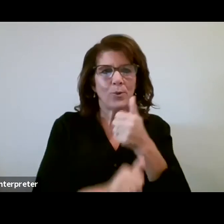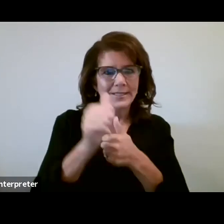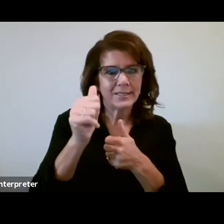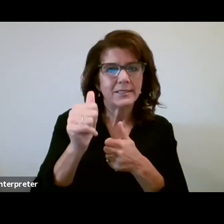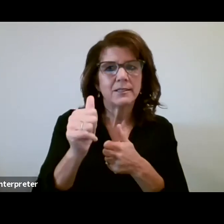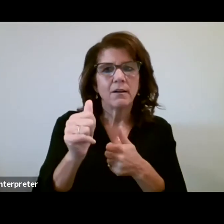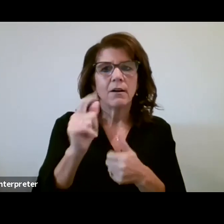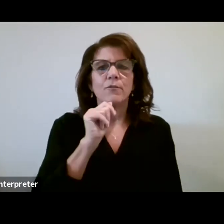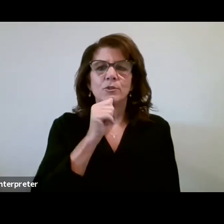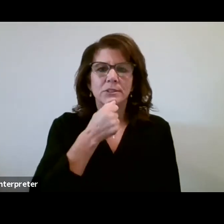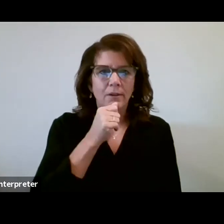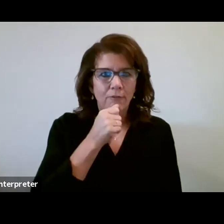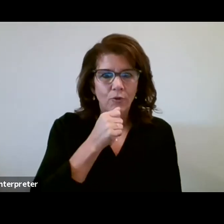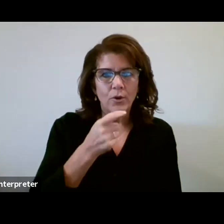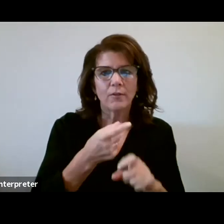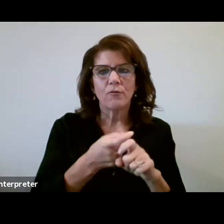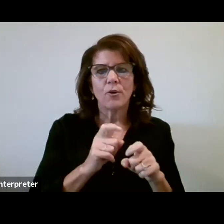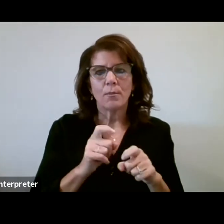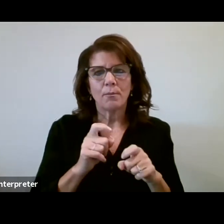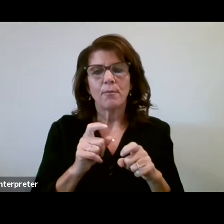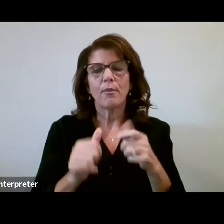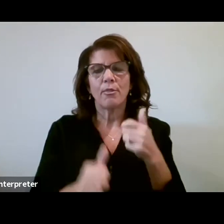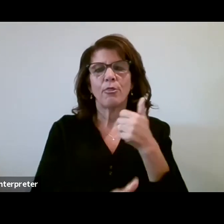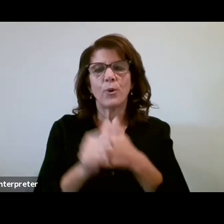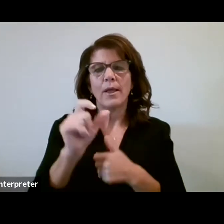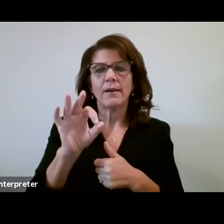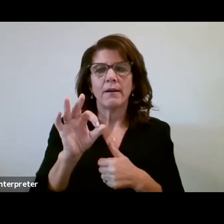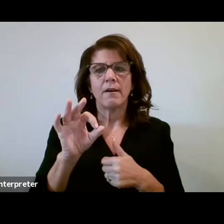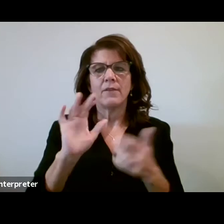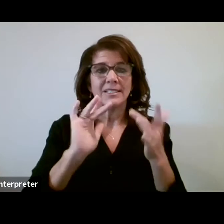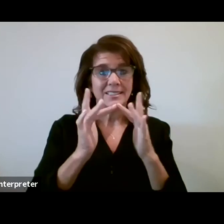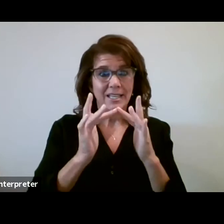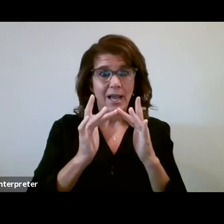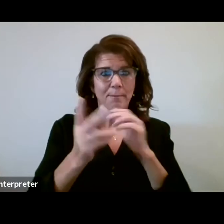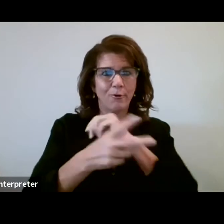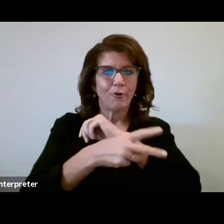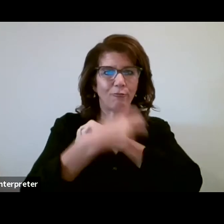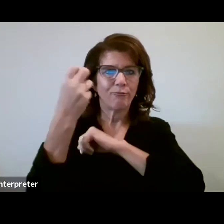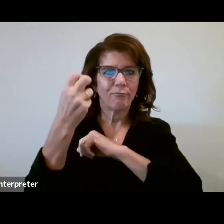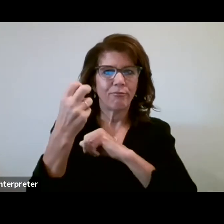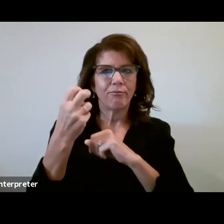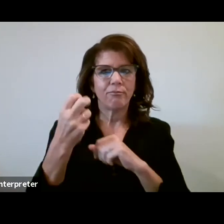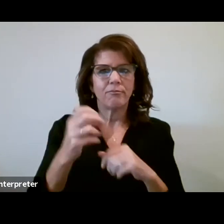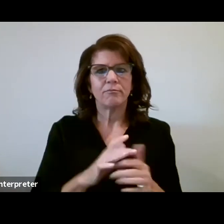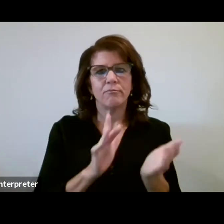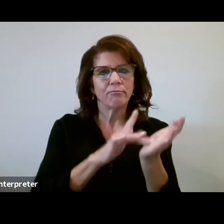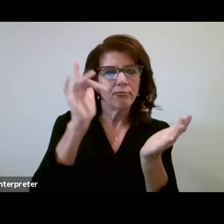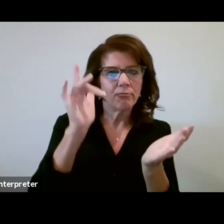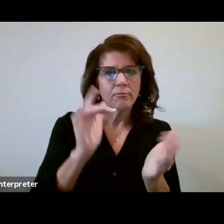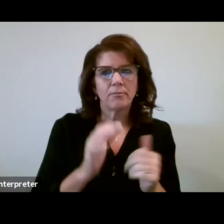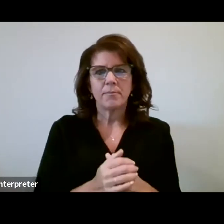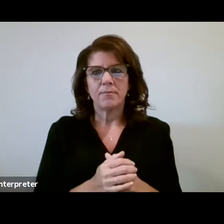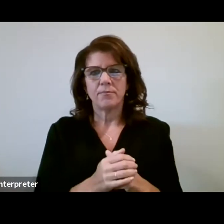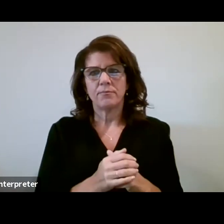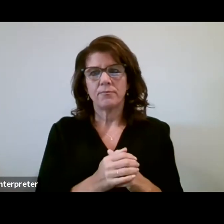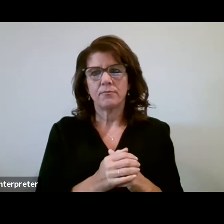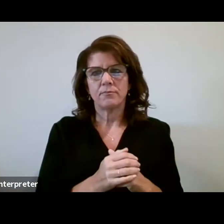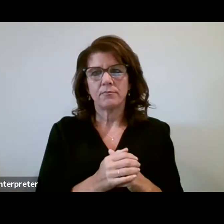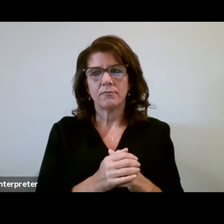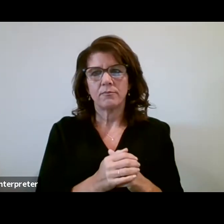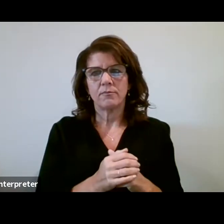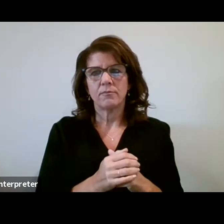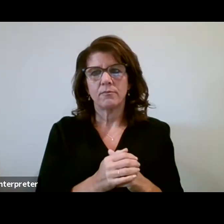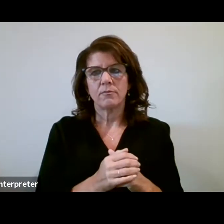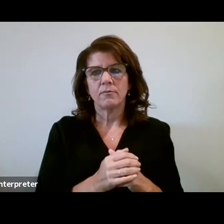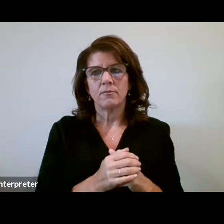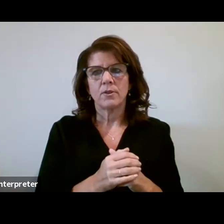of suffering from the rising threat of cybercrime, while taking all possible